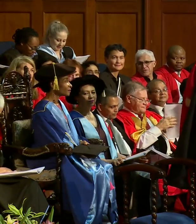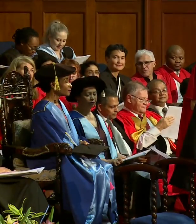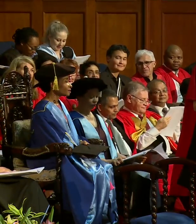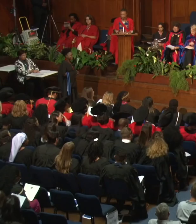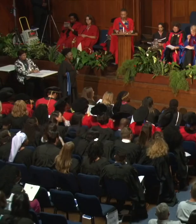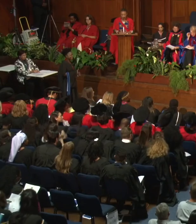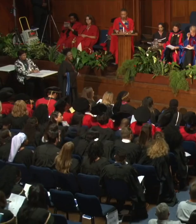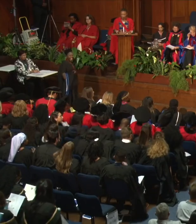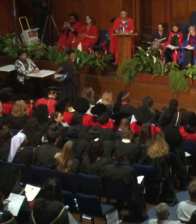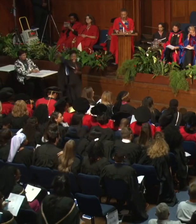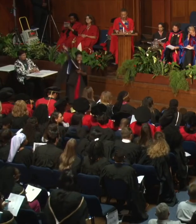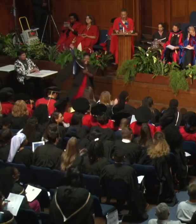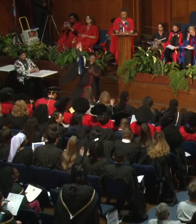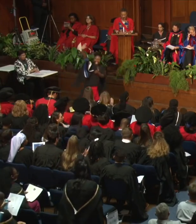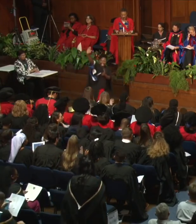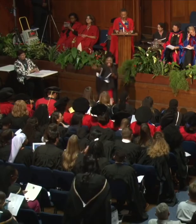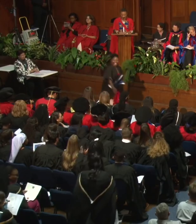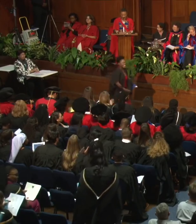Chikondi Maria Chikuse.